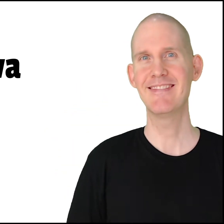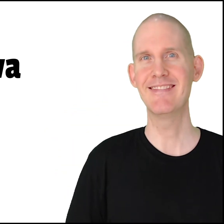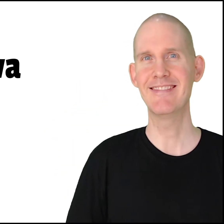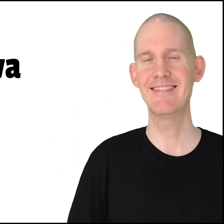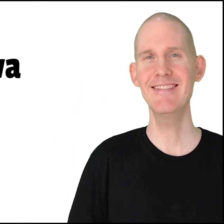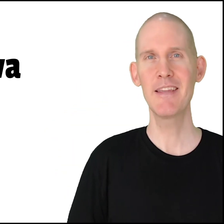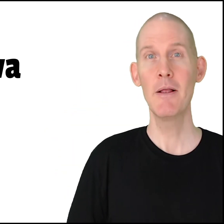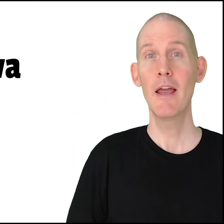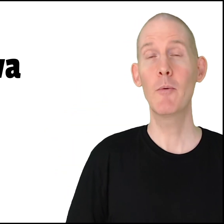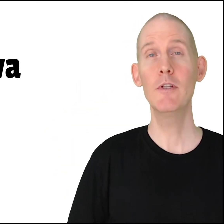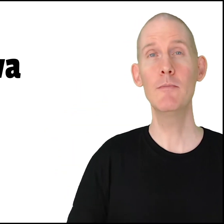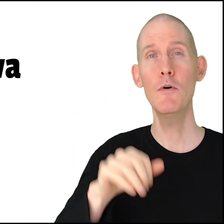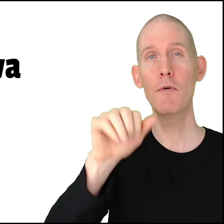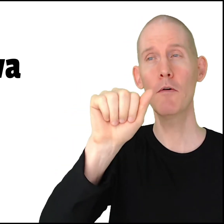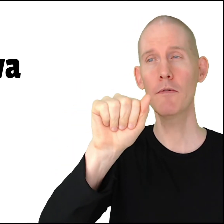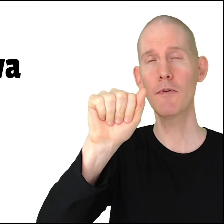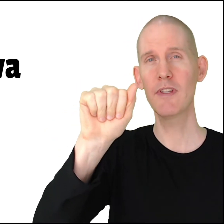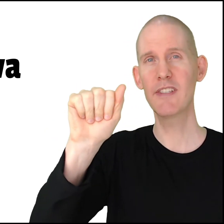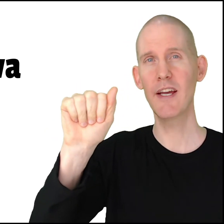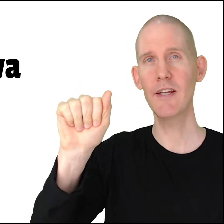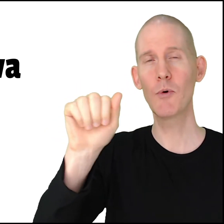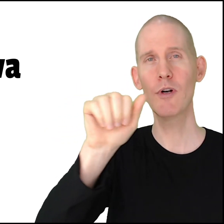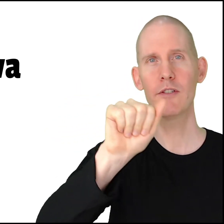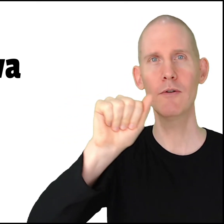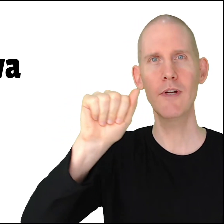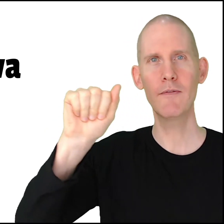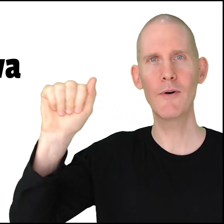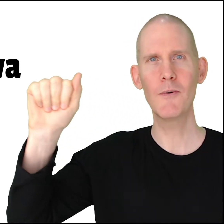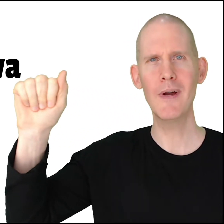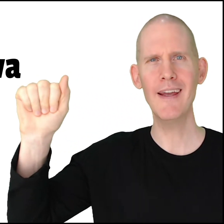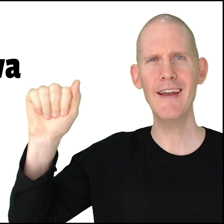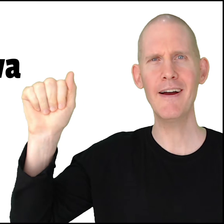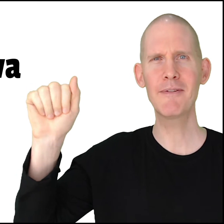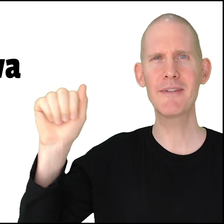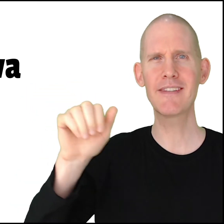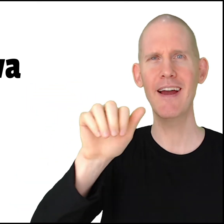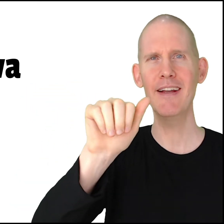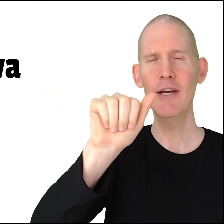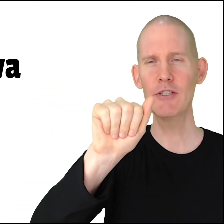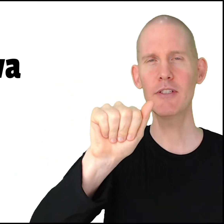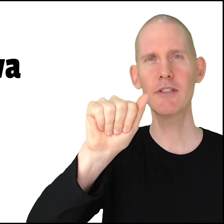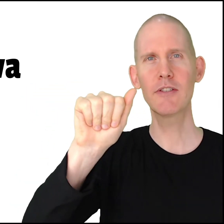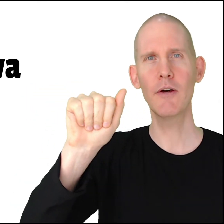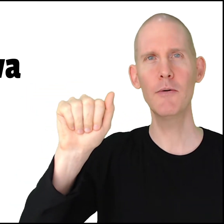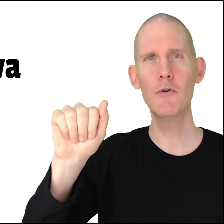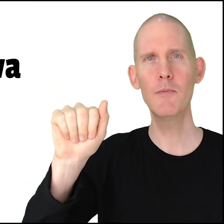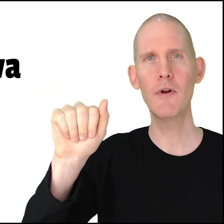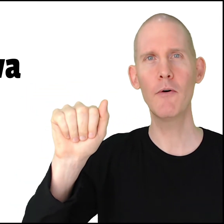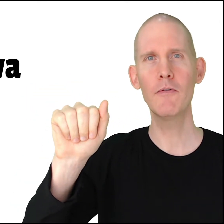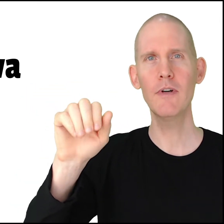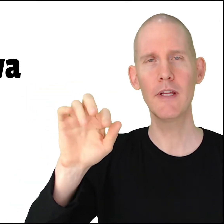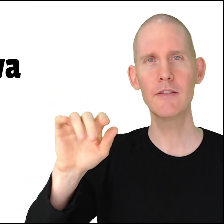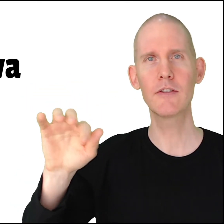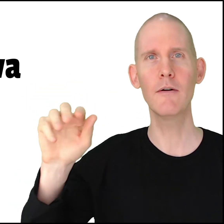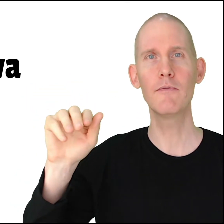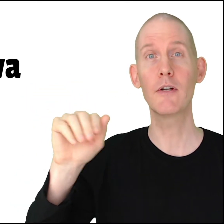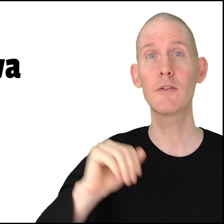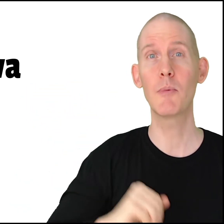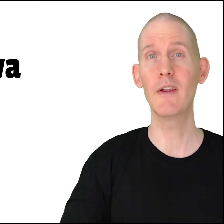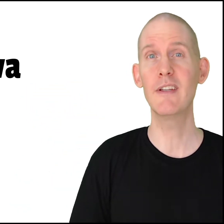And when you move over for the second word, you don't have to go way off to the side. Just a subtle movement over, and then start fingerspelling the